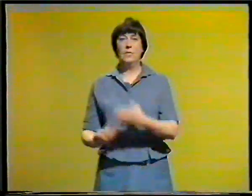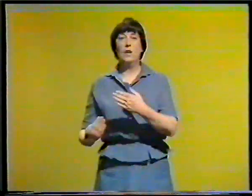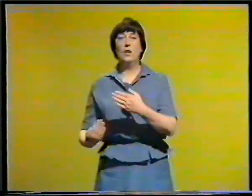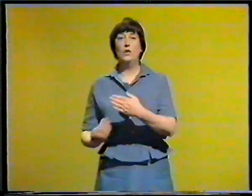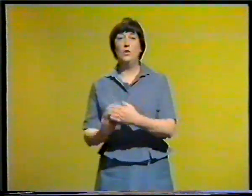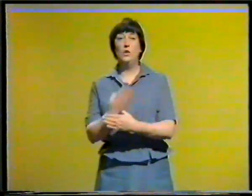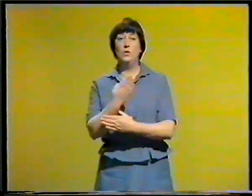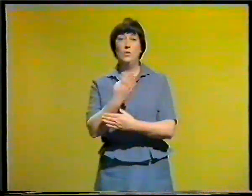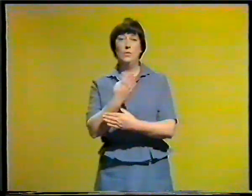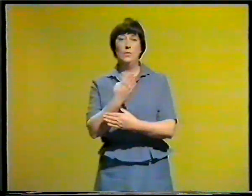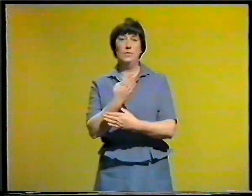New.